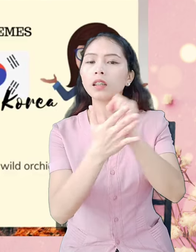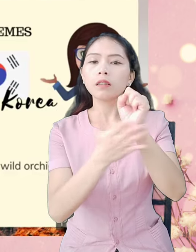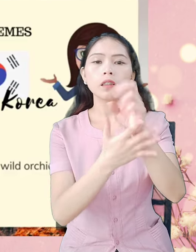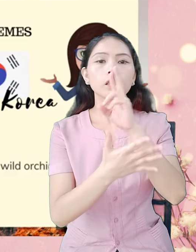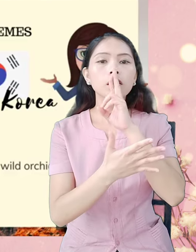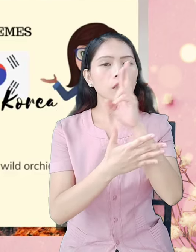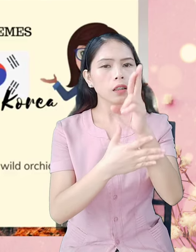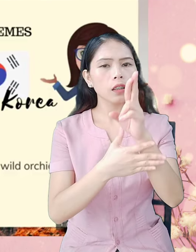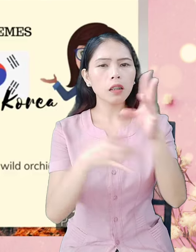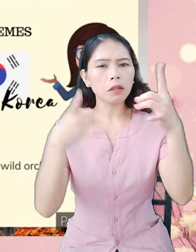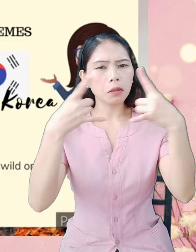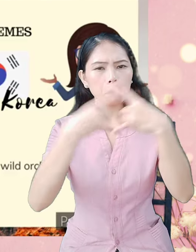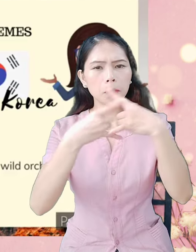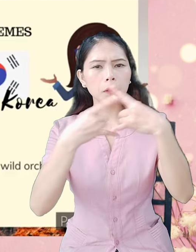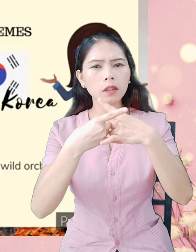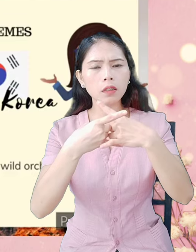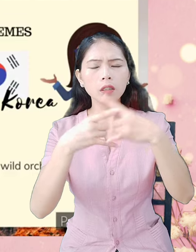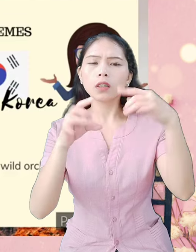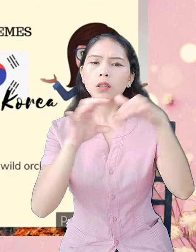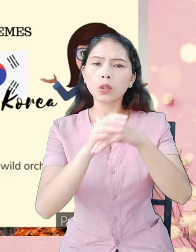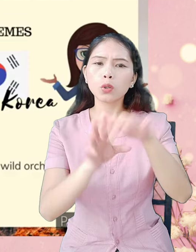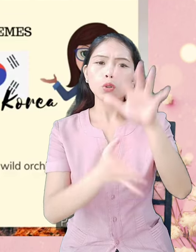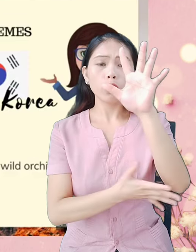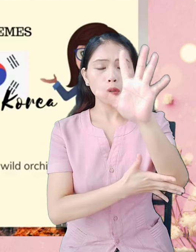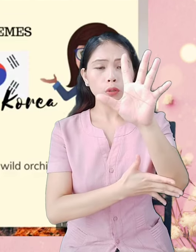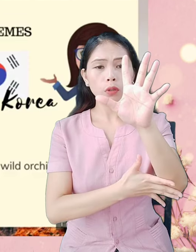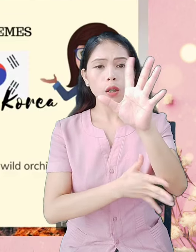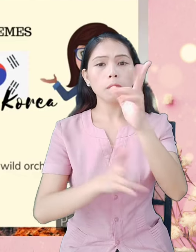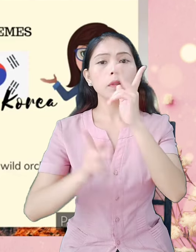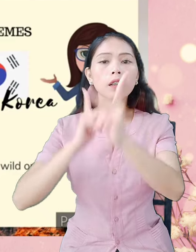Subjects are divided into 5 categories.